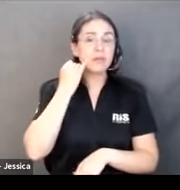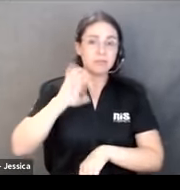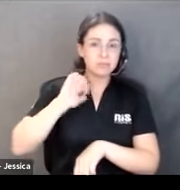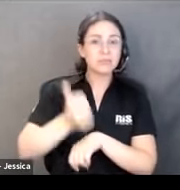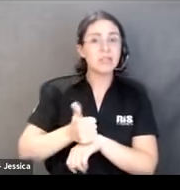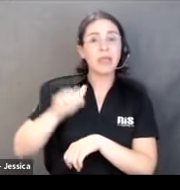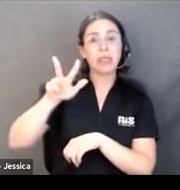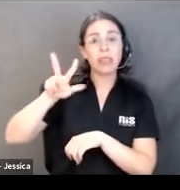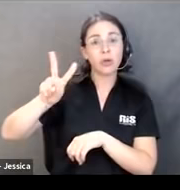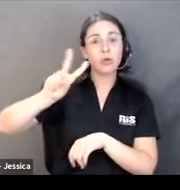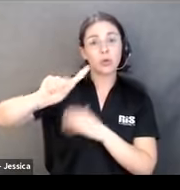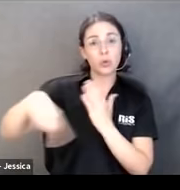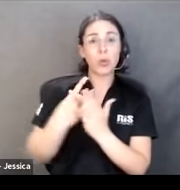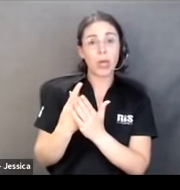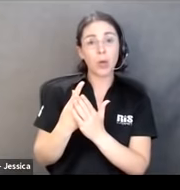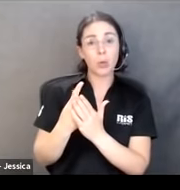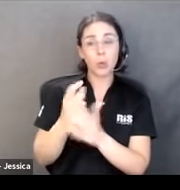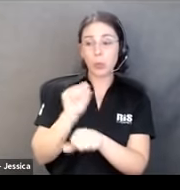week,